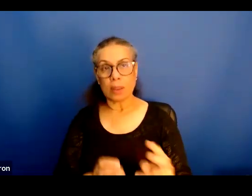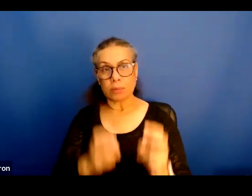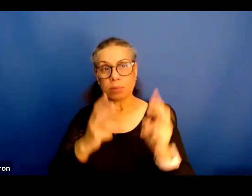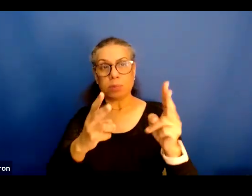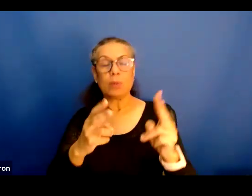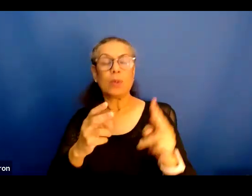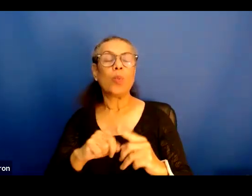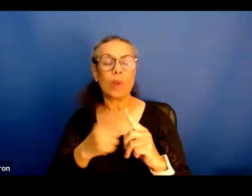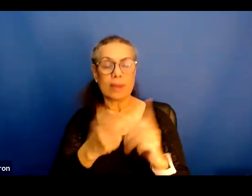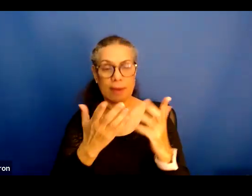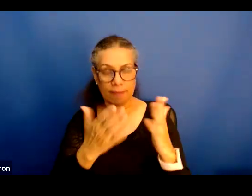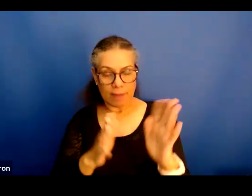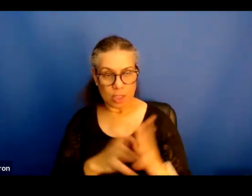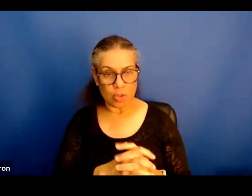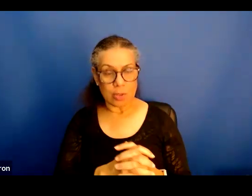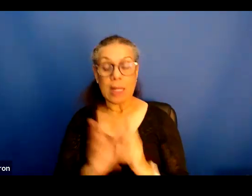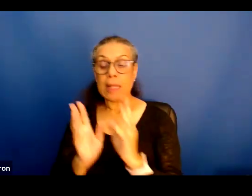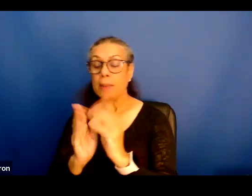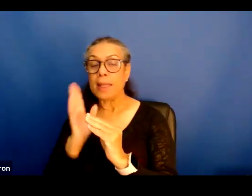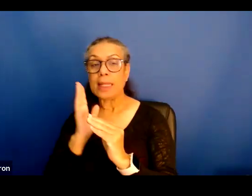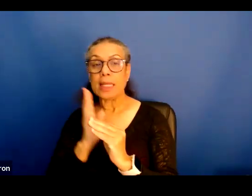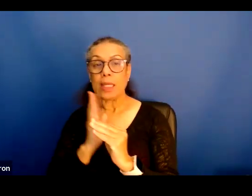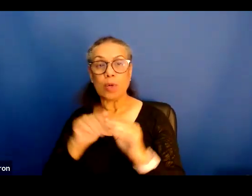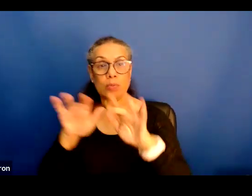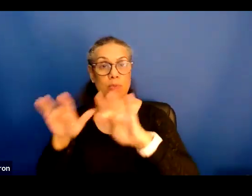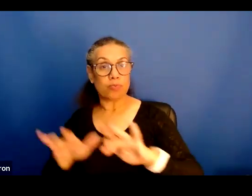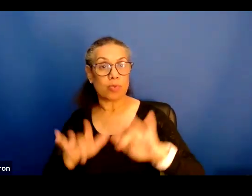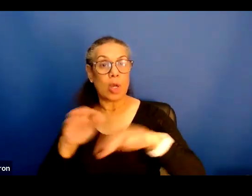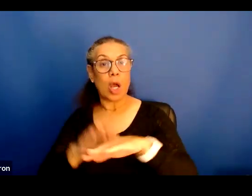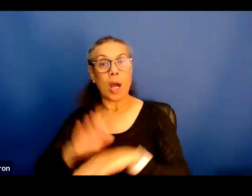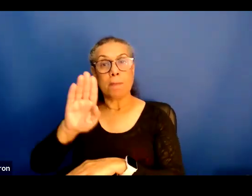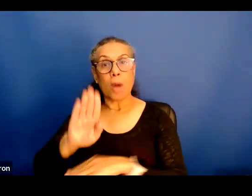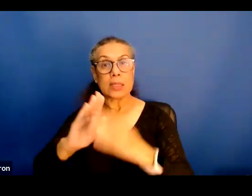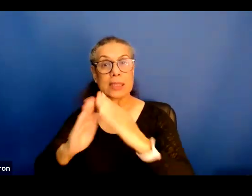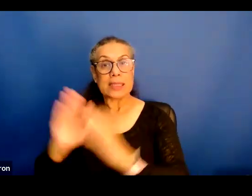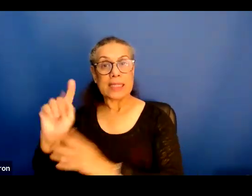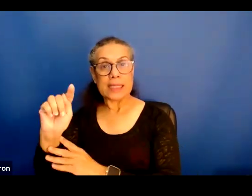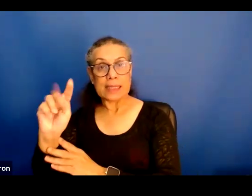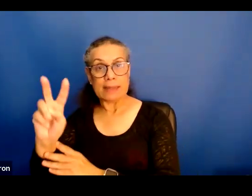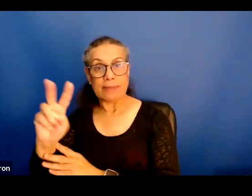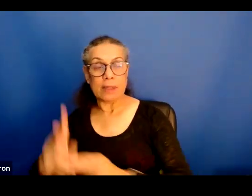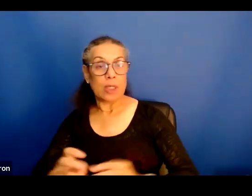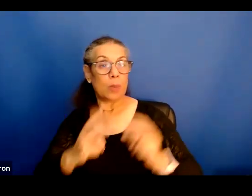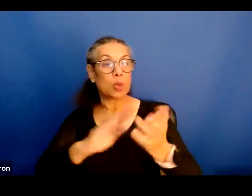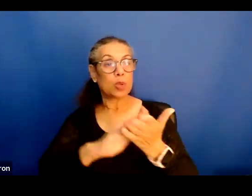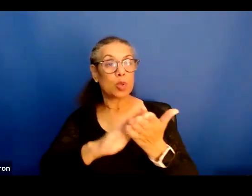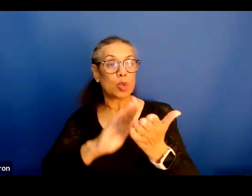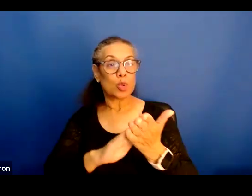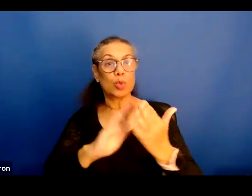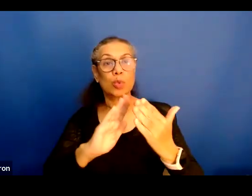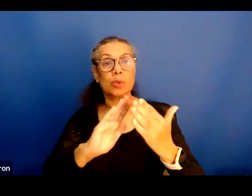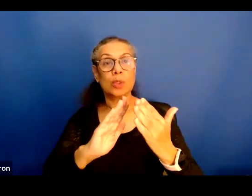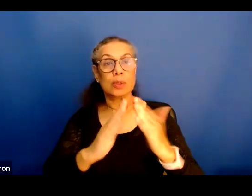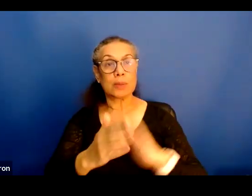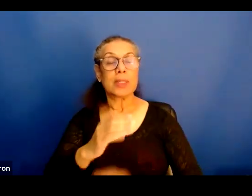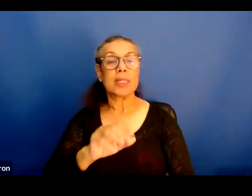they are finalized. The meeting will be rebroadcast on Boston City TV and posted on the school committee's webpage